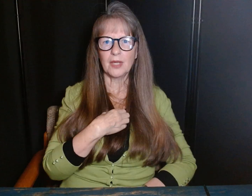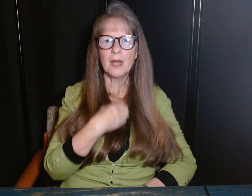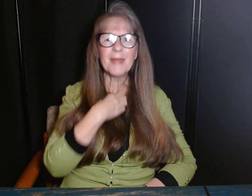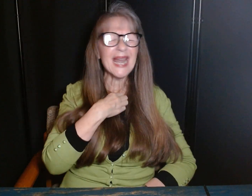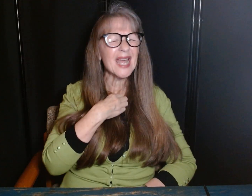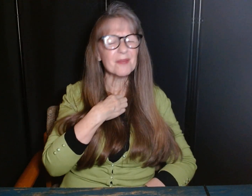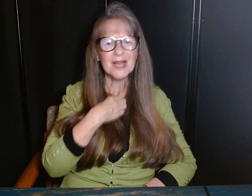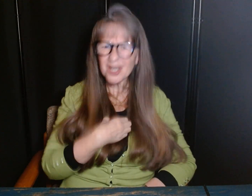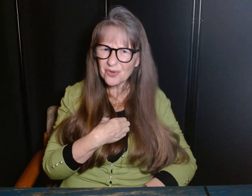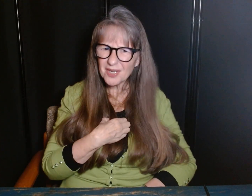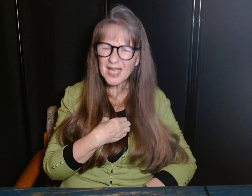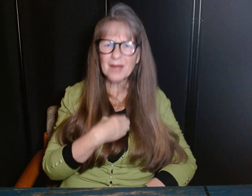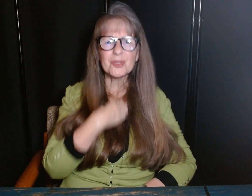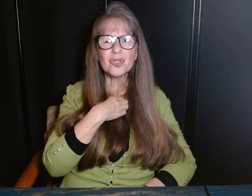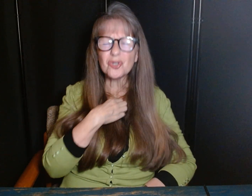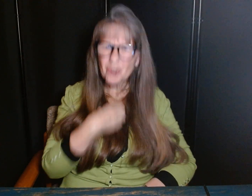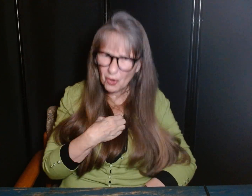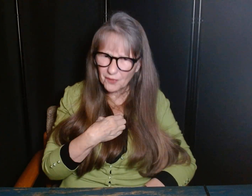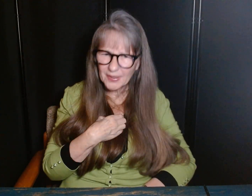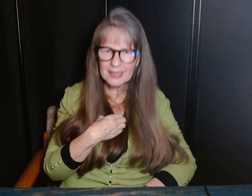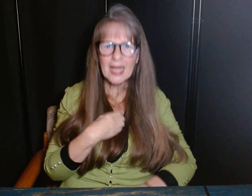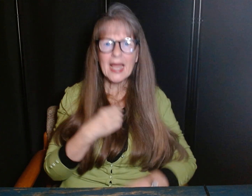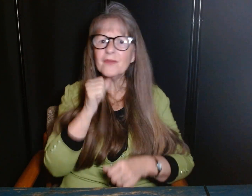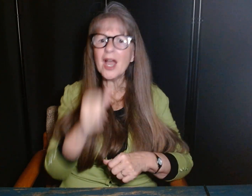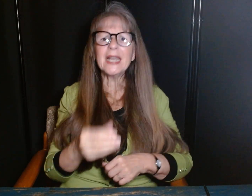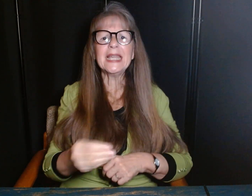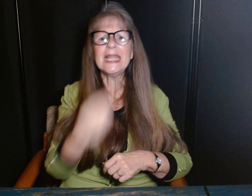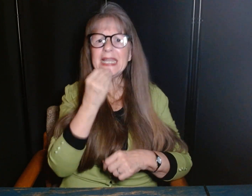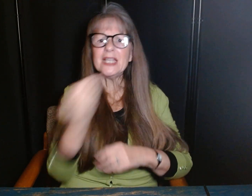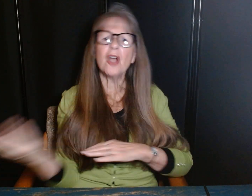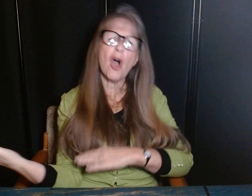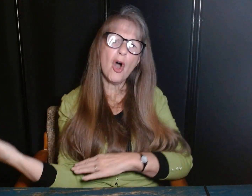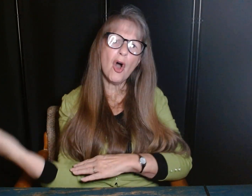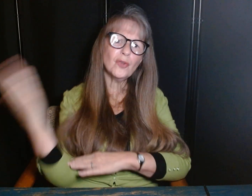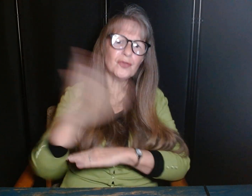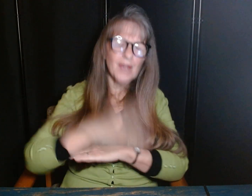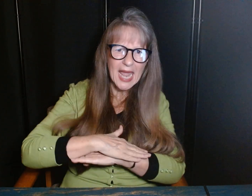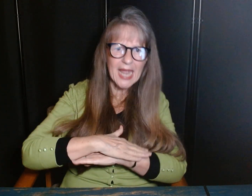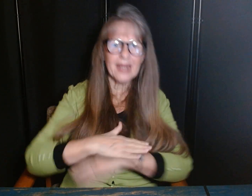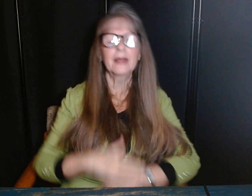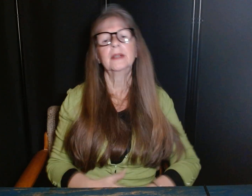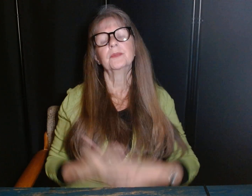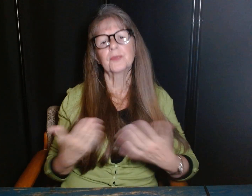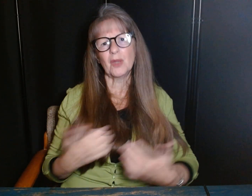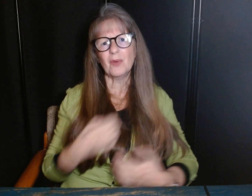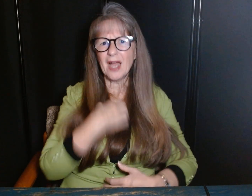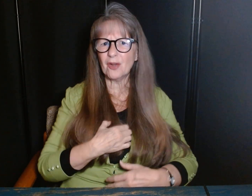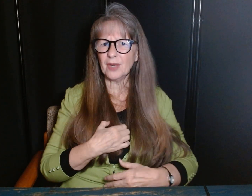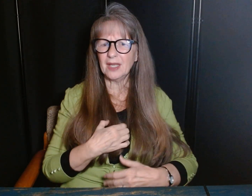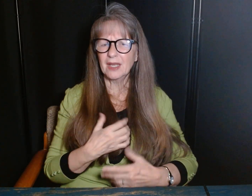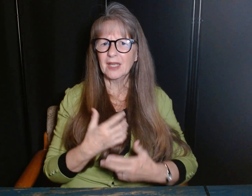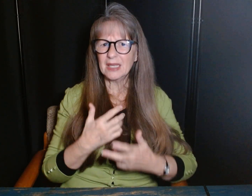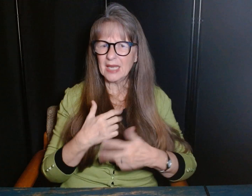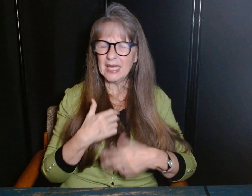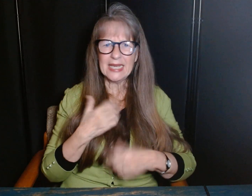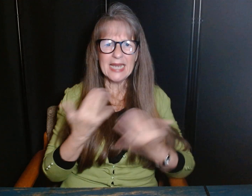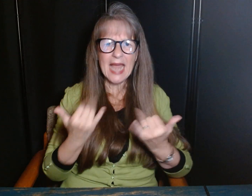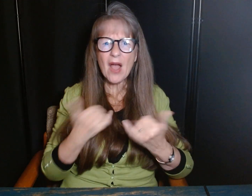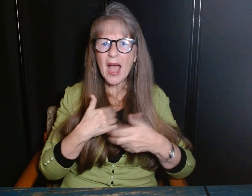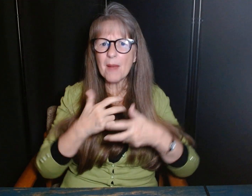Man, I am hungry. I am starving. I've not eaten all day. So hungry. And now I'm